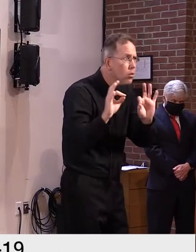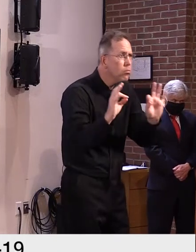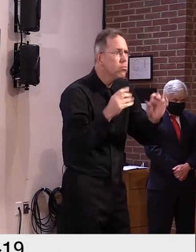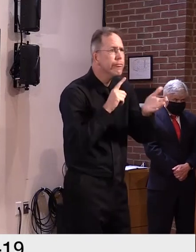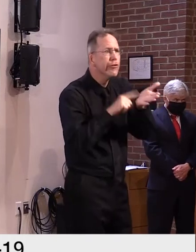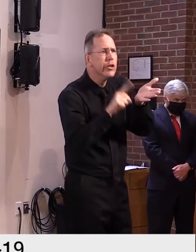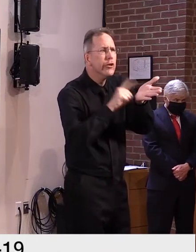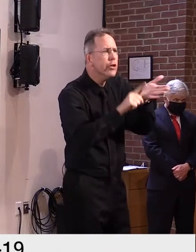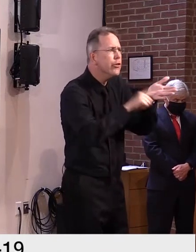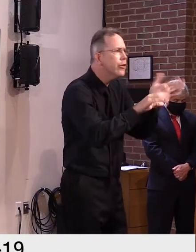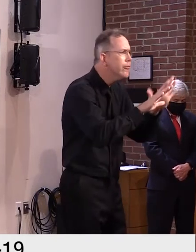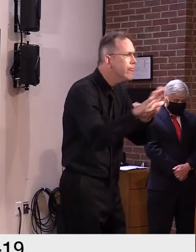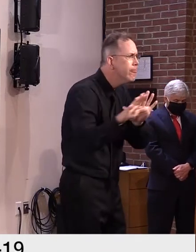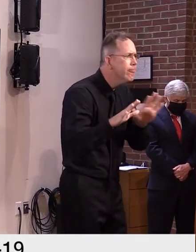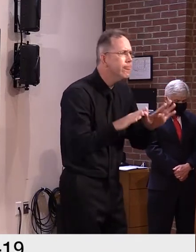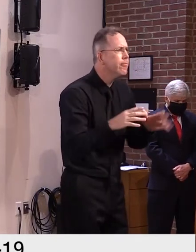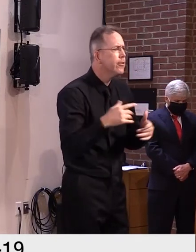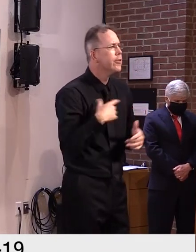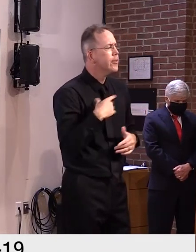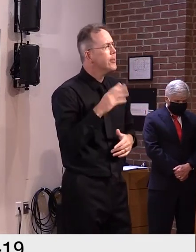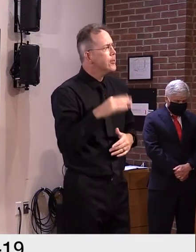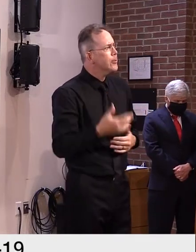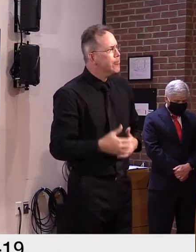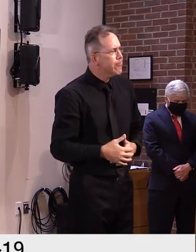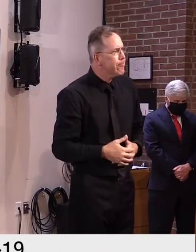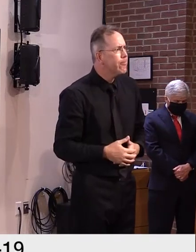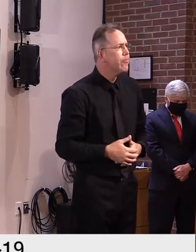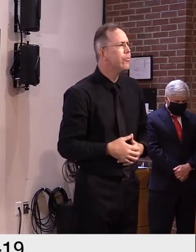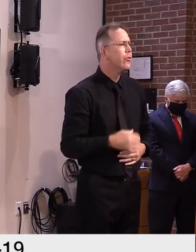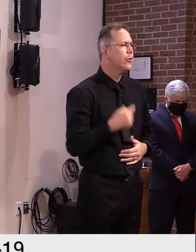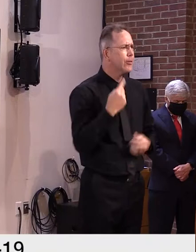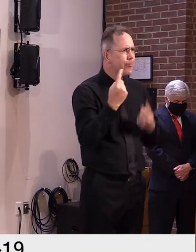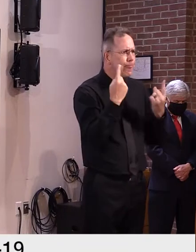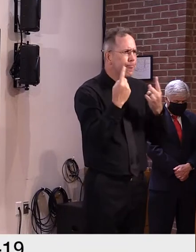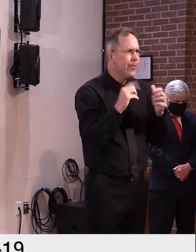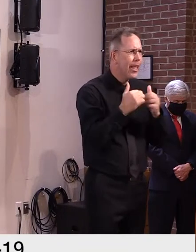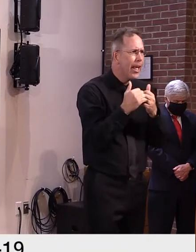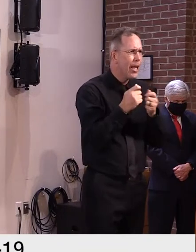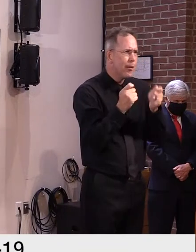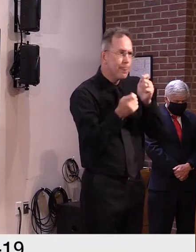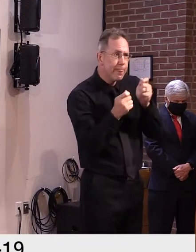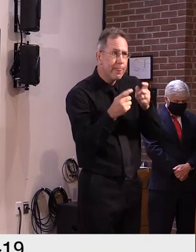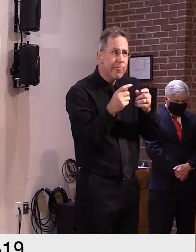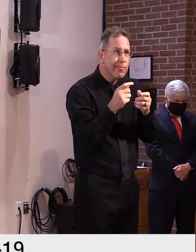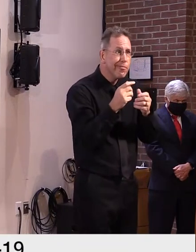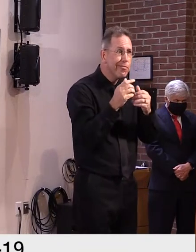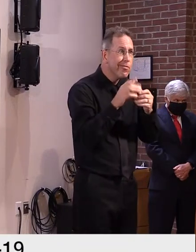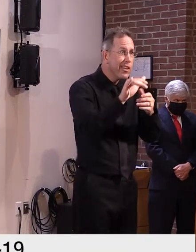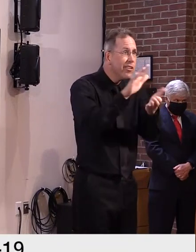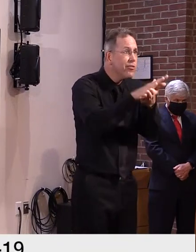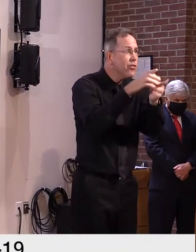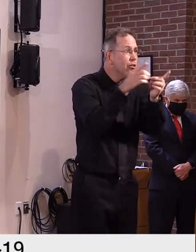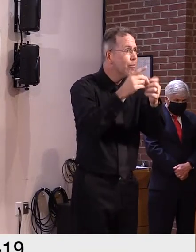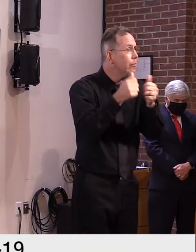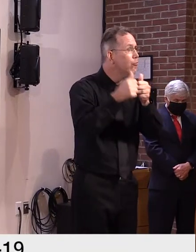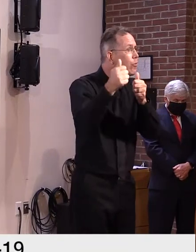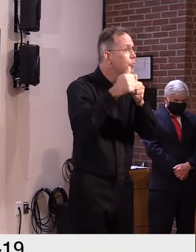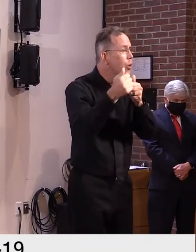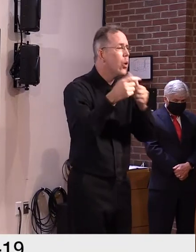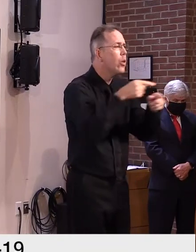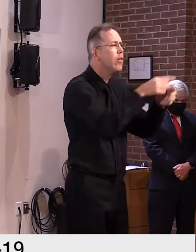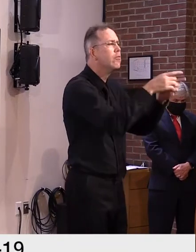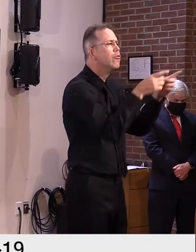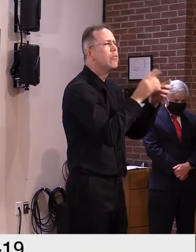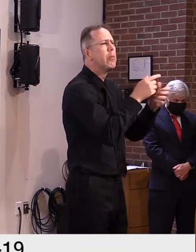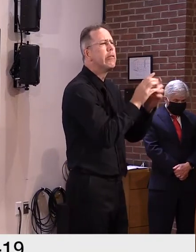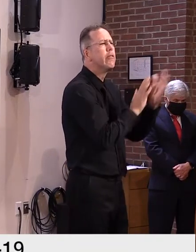to toggle between in-person, remote, and so forth. And I expect, that will be essentially the new normal for the rest of the school